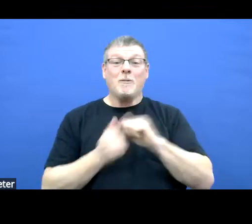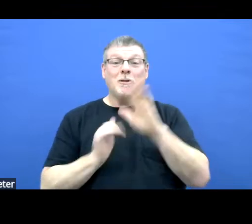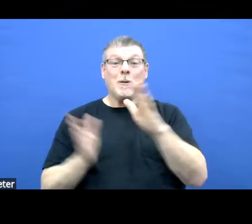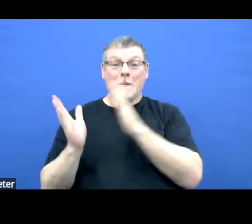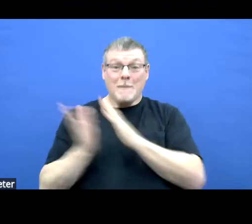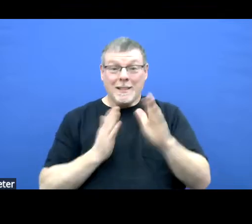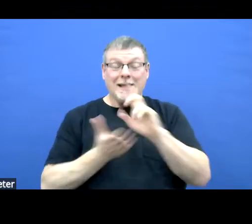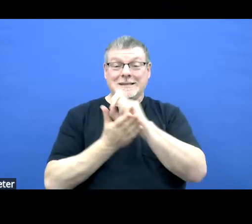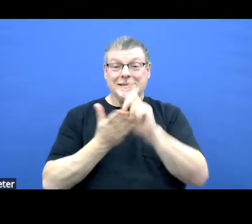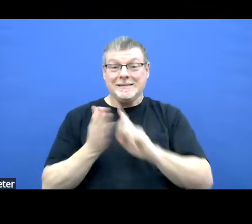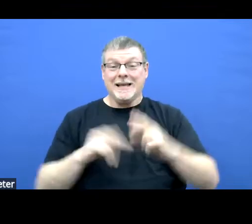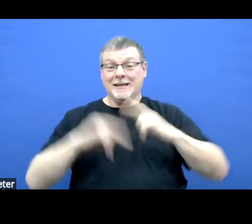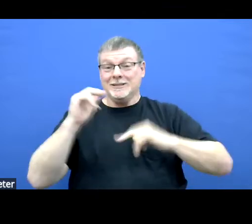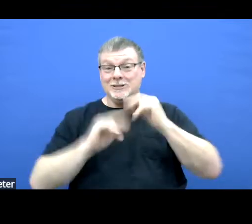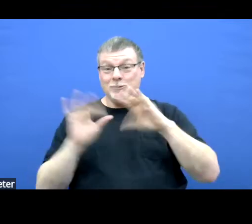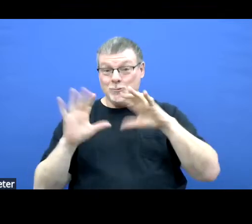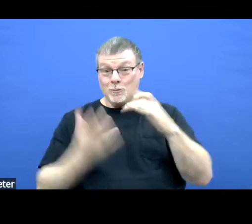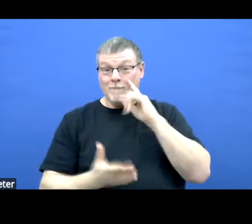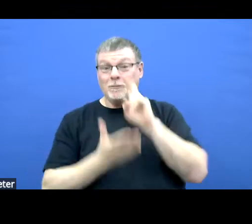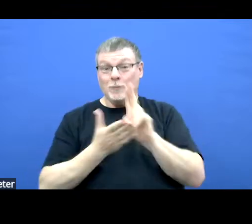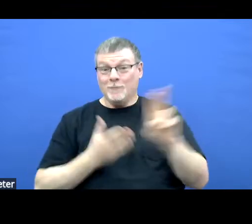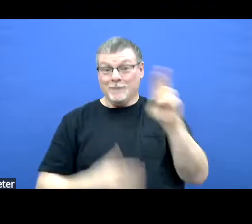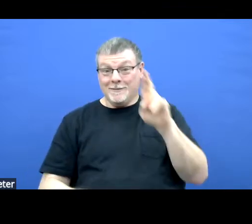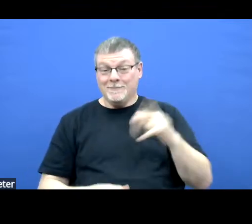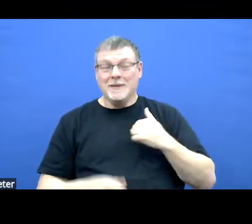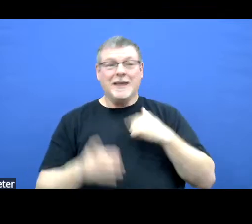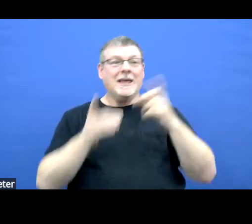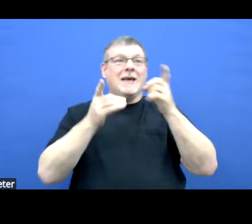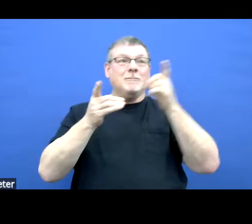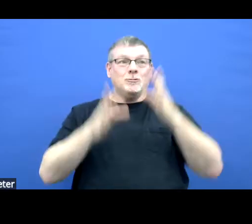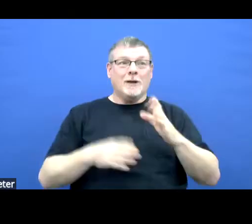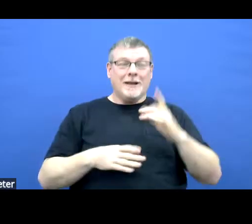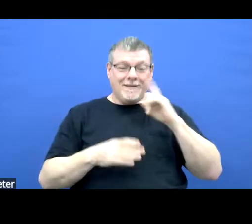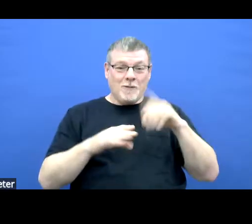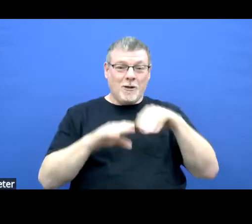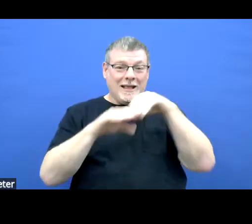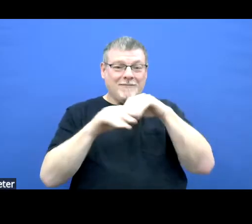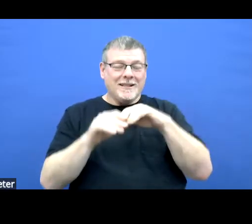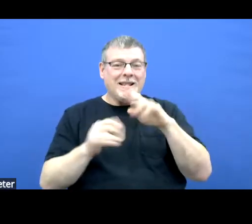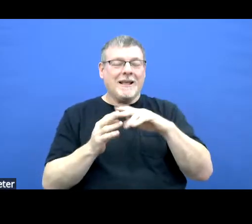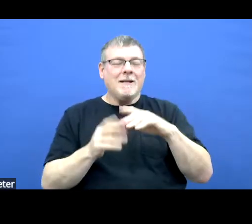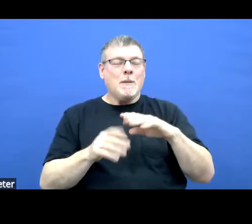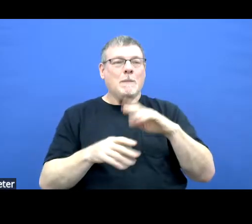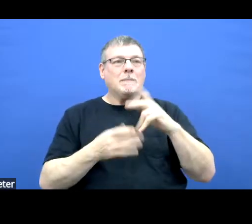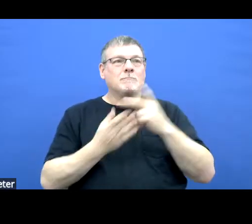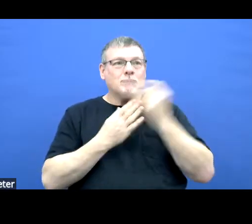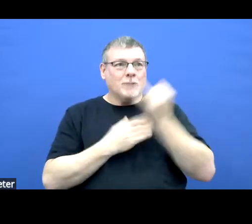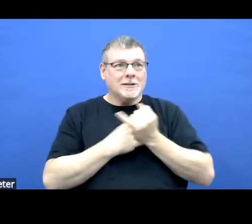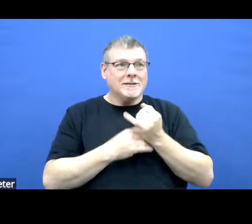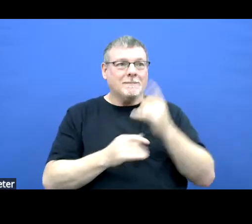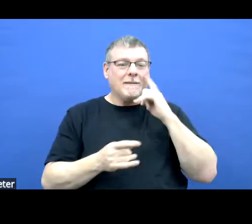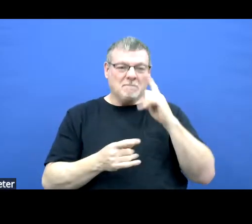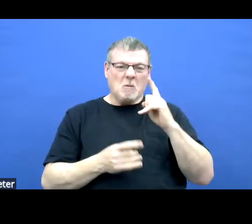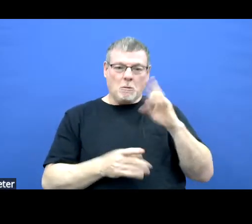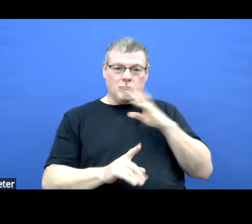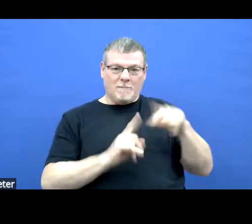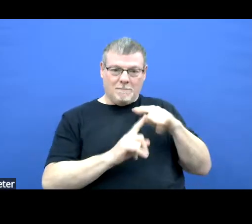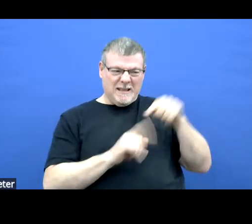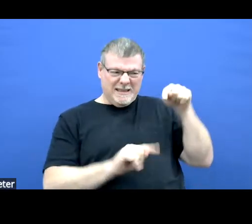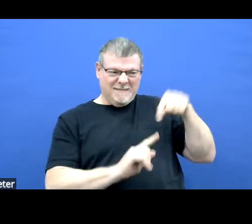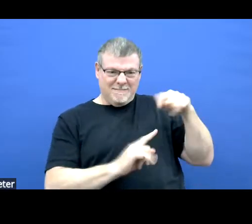and Construction Group with the University of Rochester. I'm the director for ambulatory and affiliate project, speaking on behalf of the project this